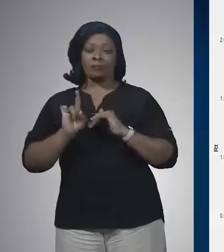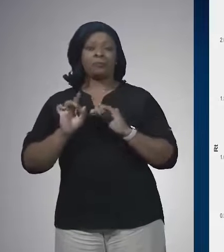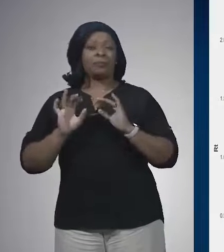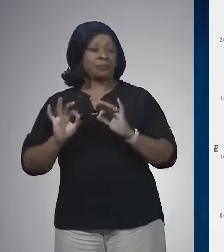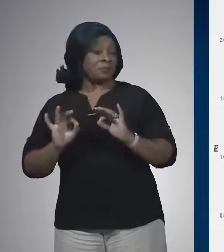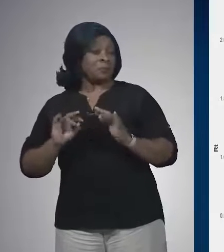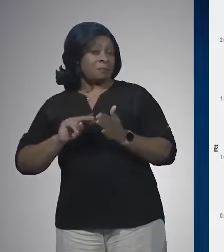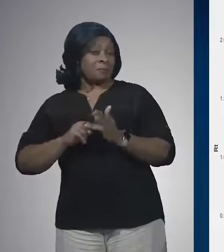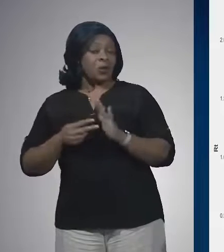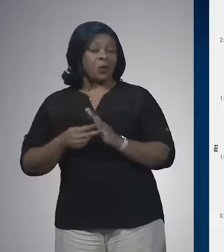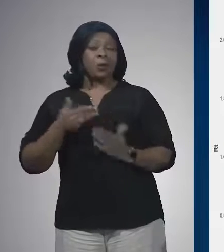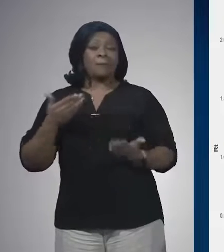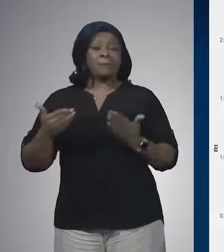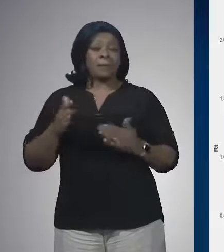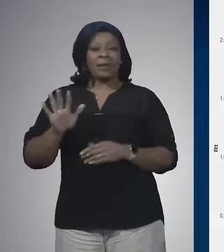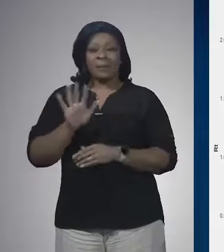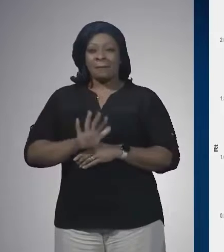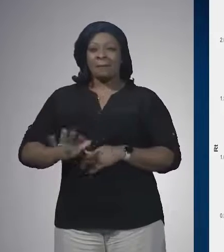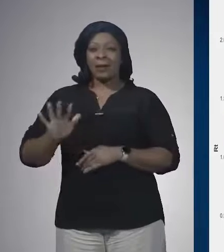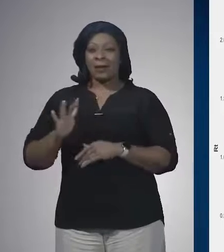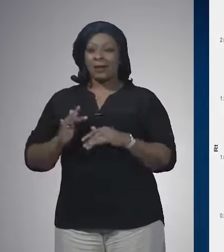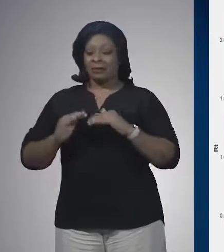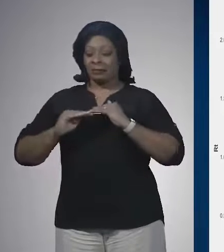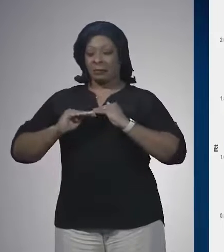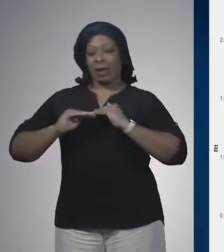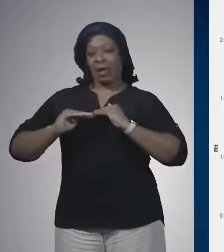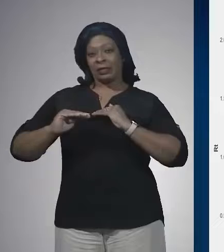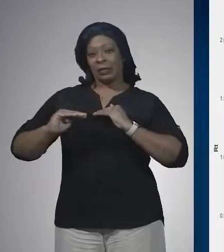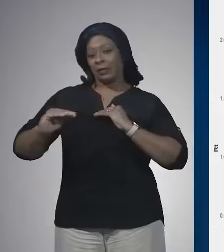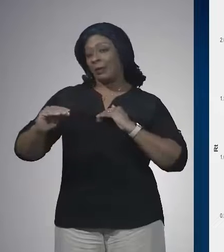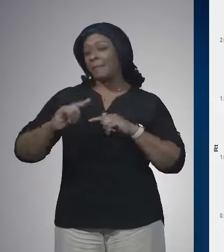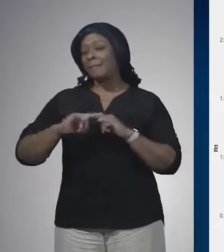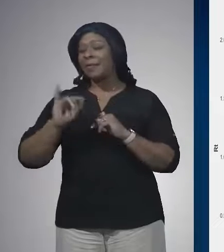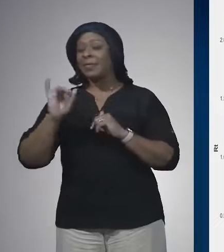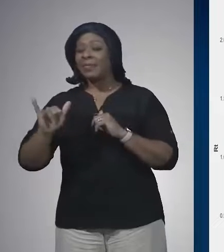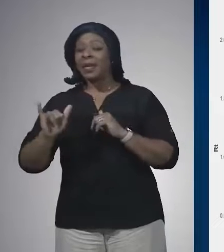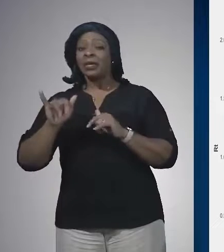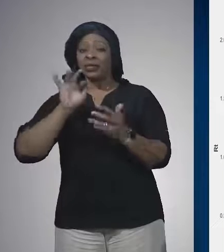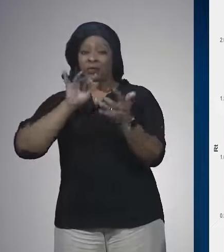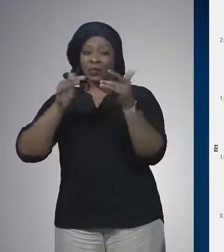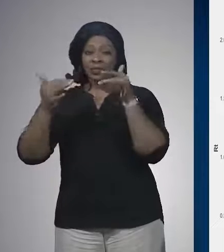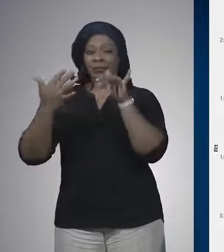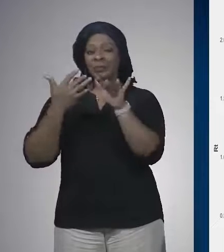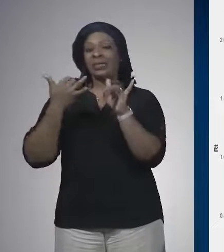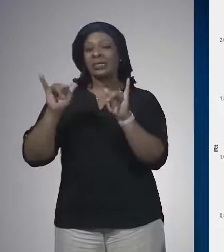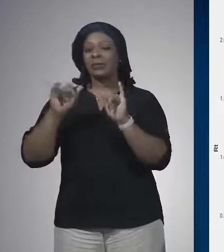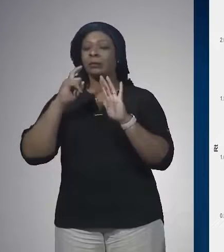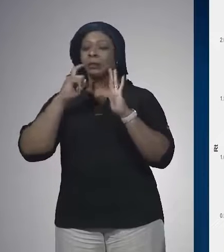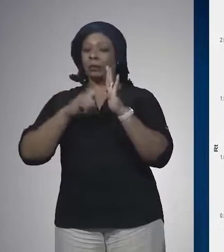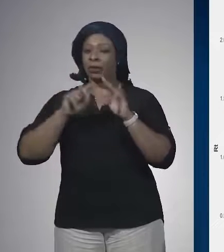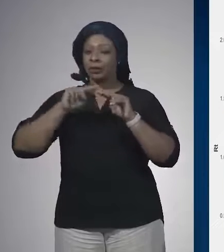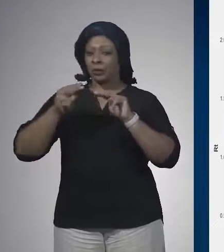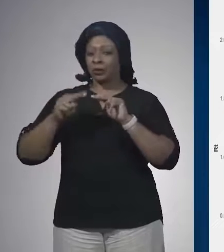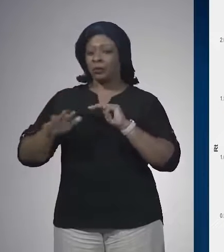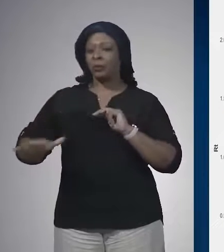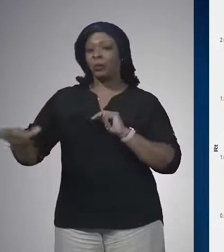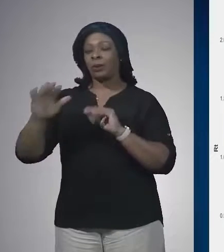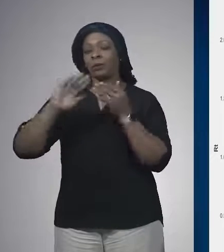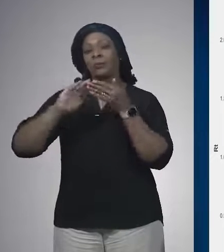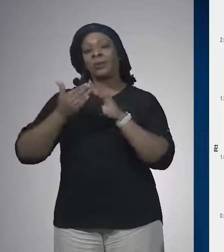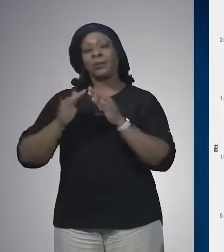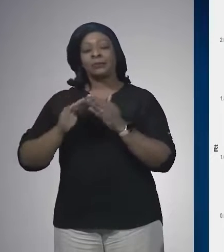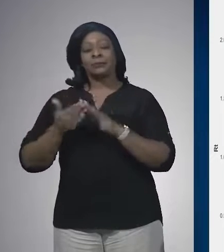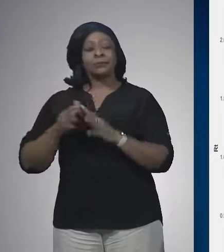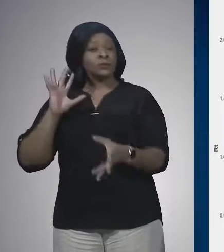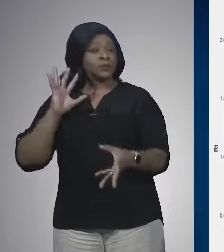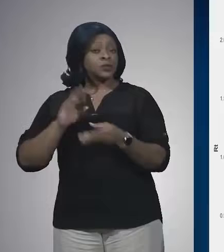that we may be about to reach a plateau, but that the transmission rate is still decreasing in the community.